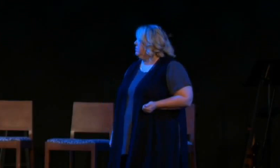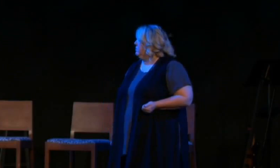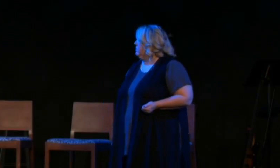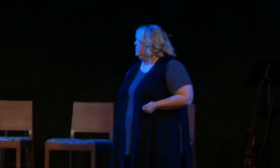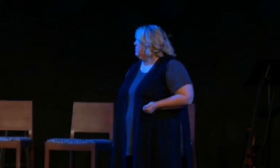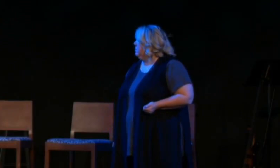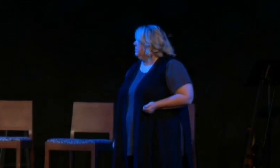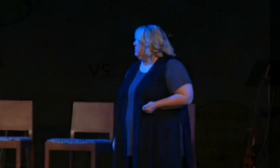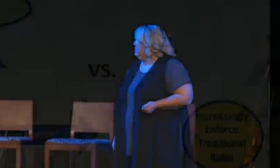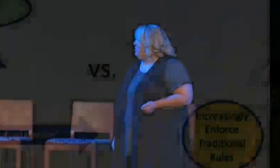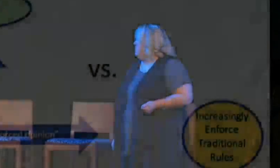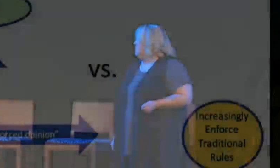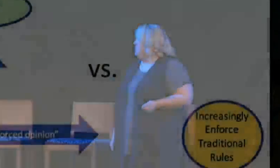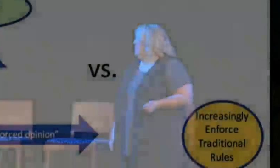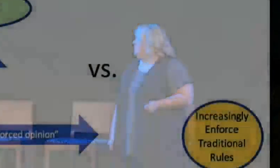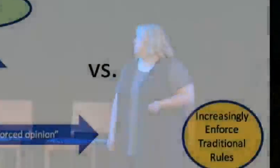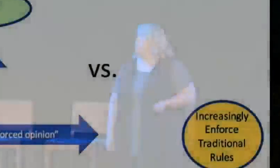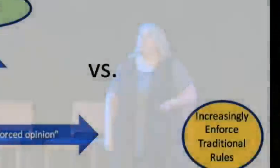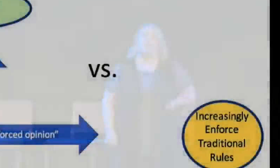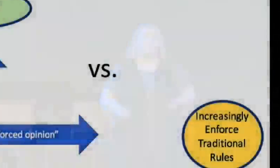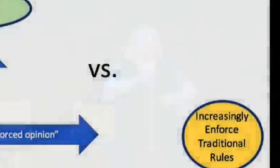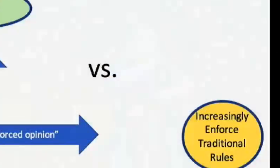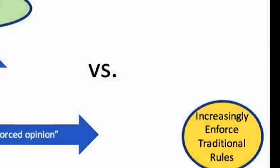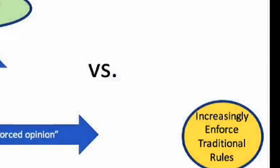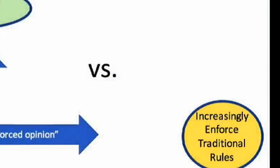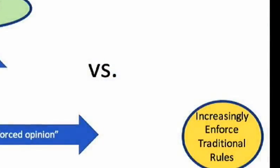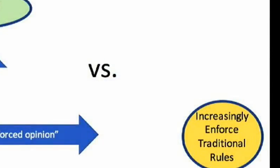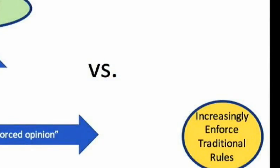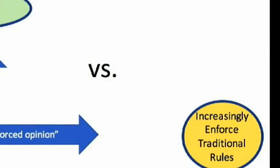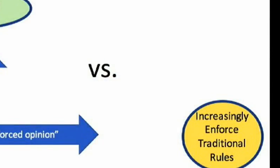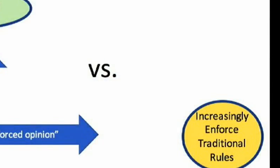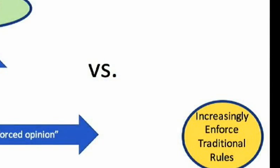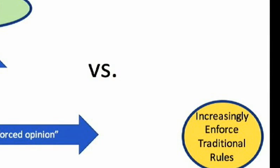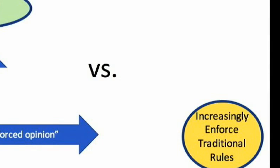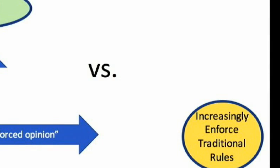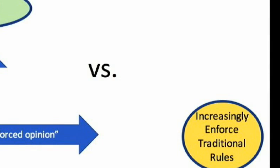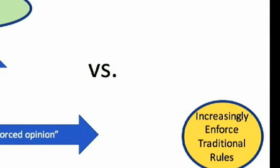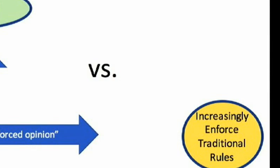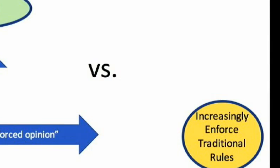We have only 3 days of business in St. Louis.